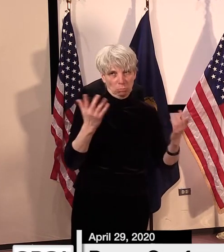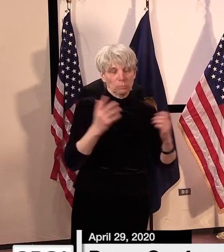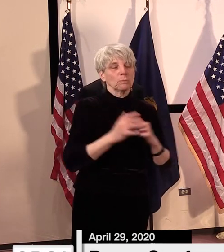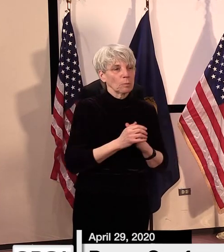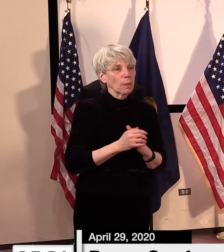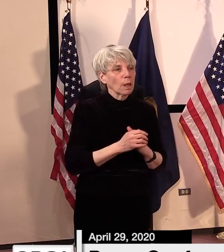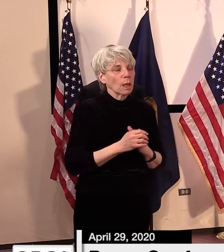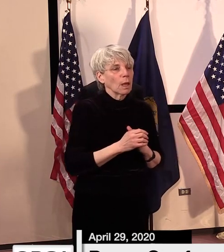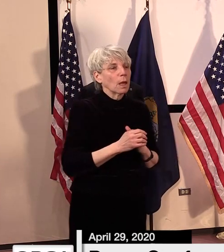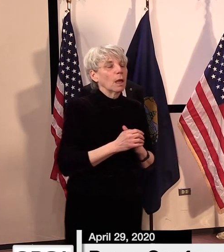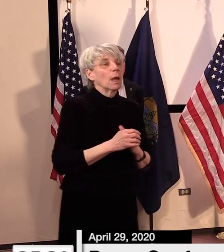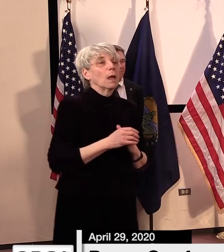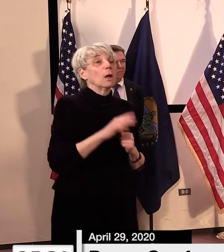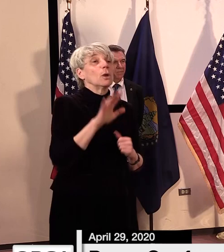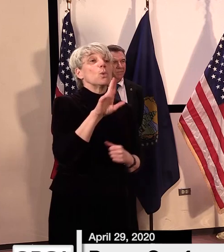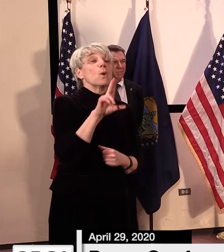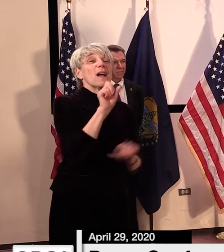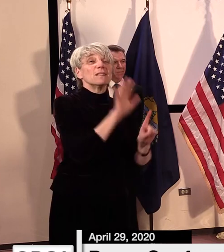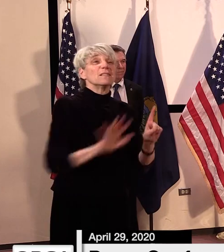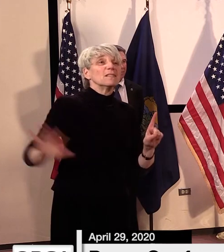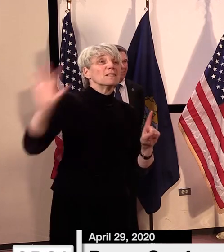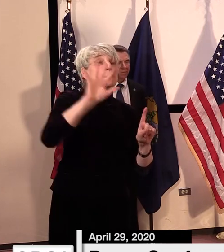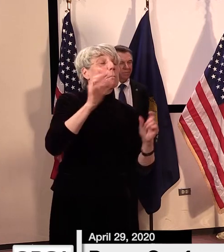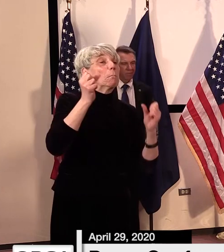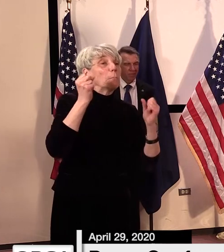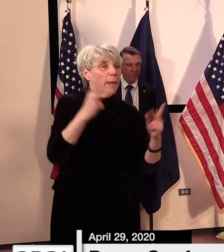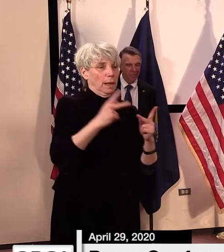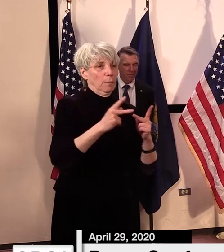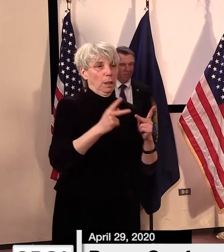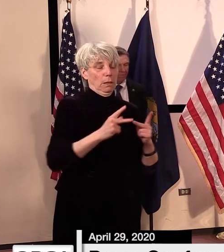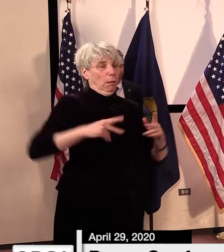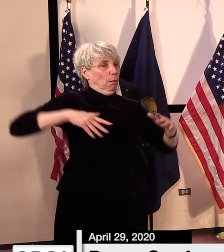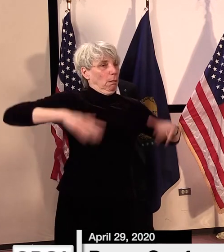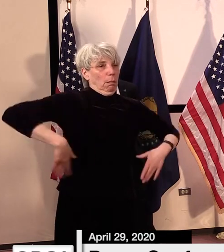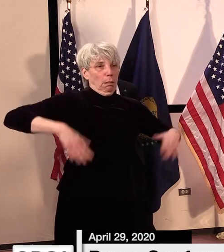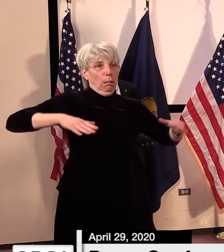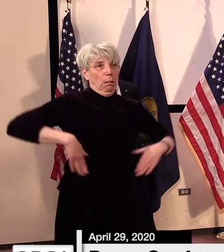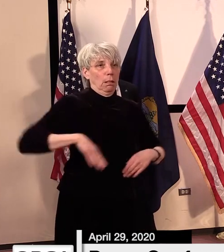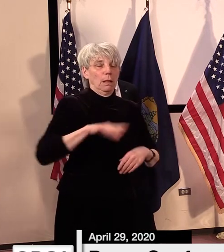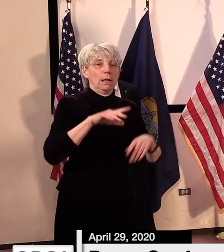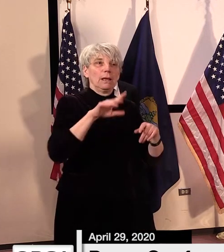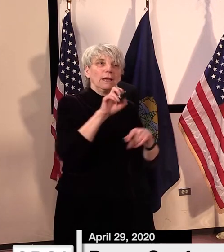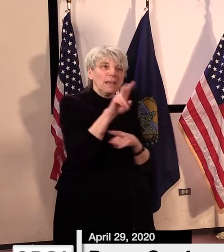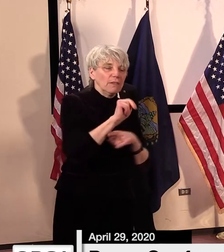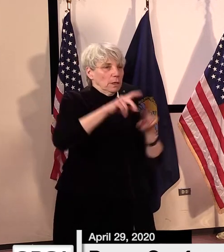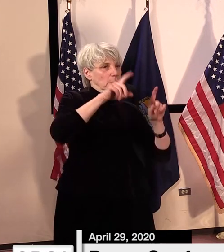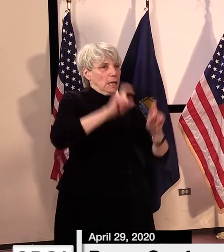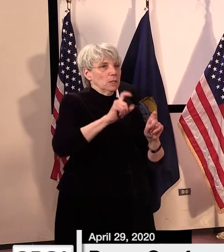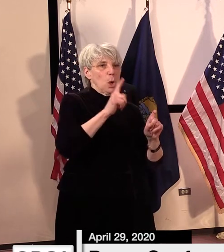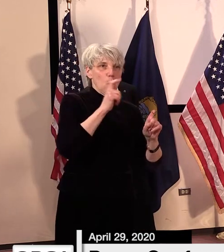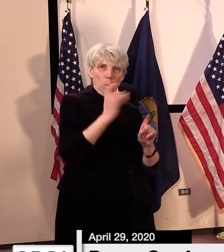Many, many parts of the country have not even been able to test all of those who are symptomatic.